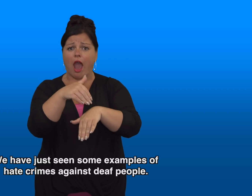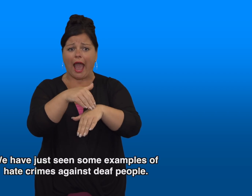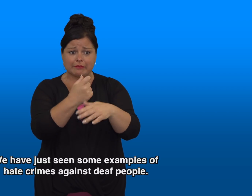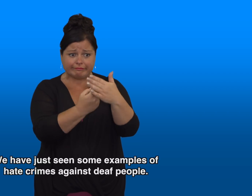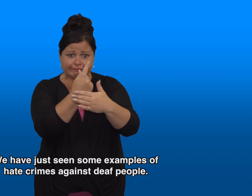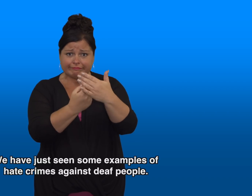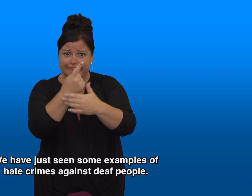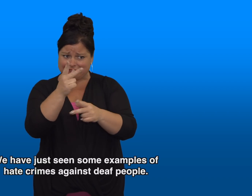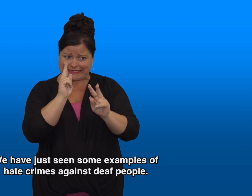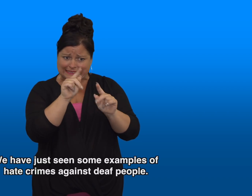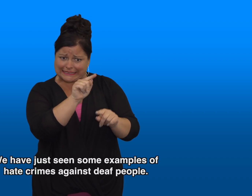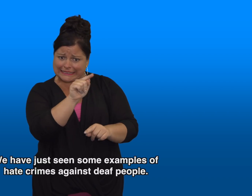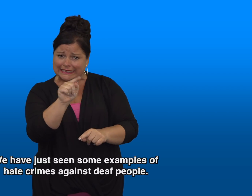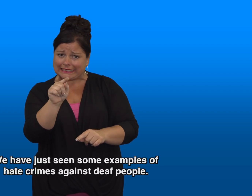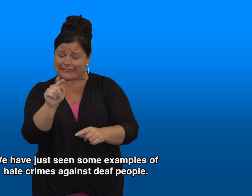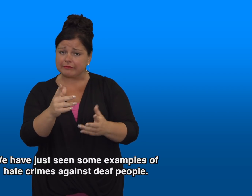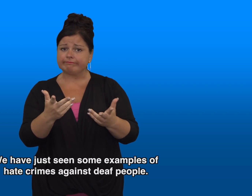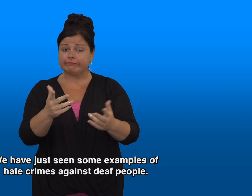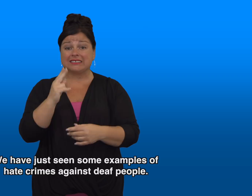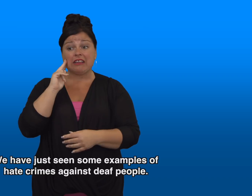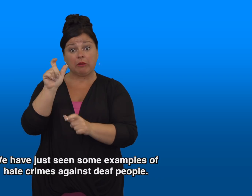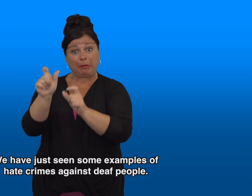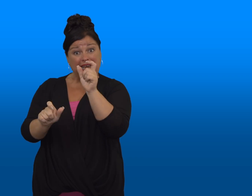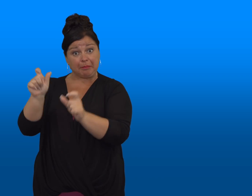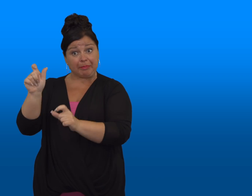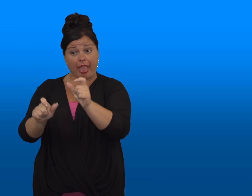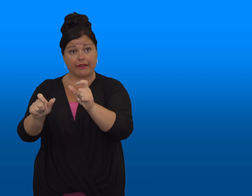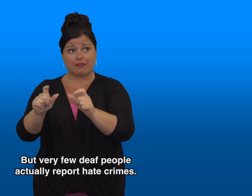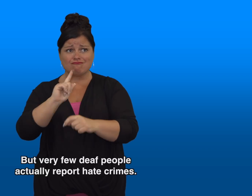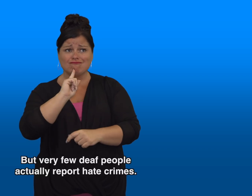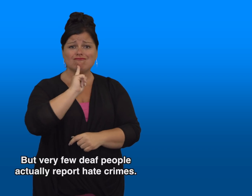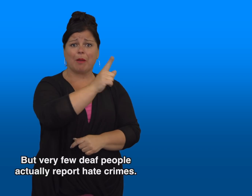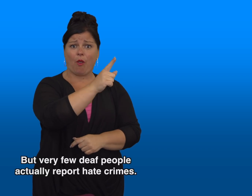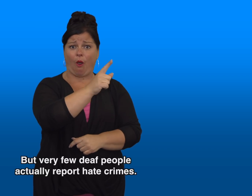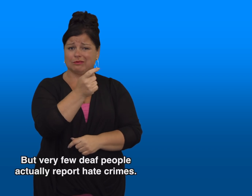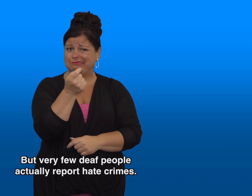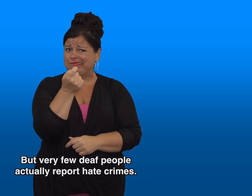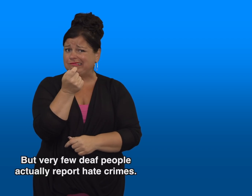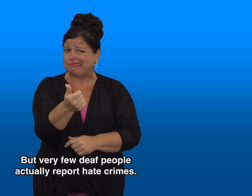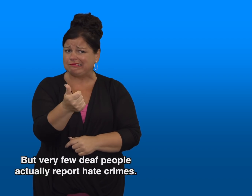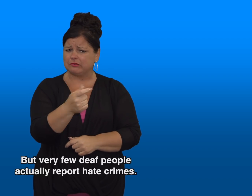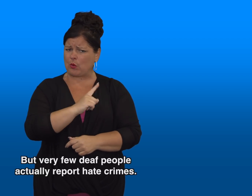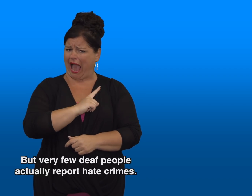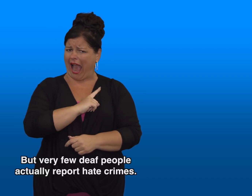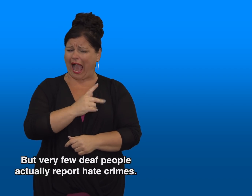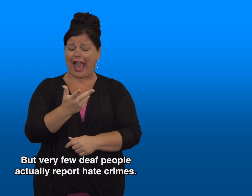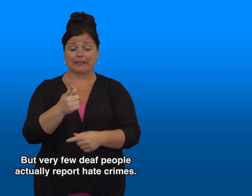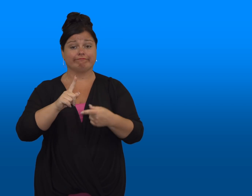We've just seen some examples of hate crimes against deaf people. But very few deaf people actually report hate crimes.